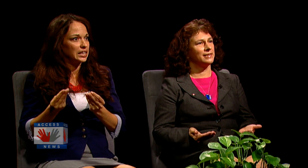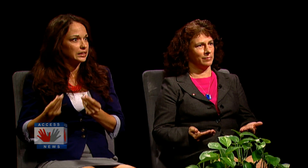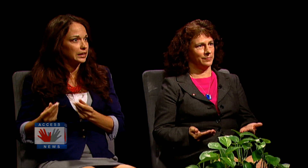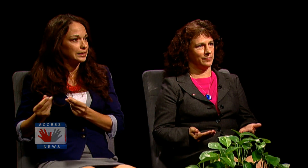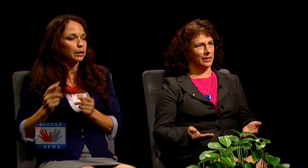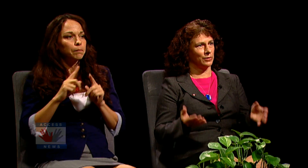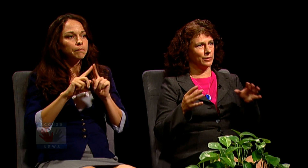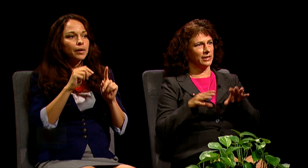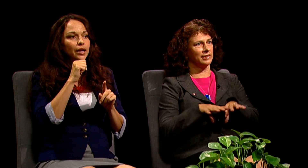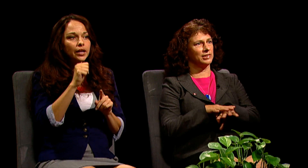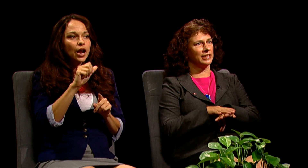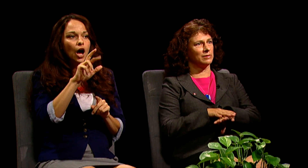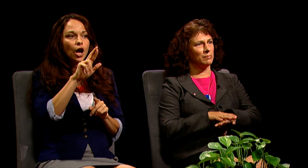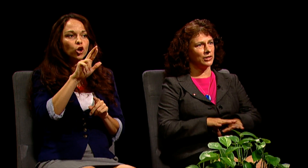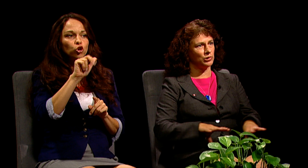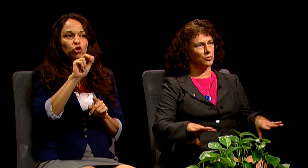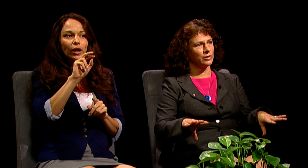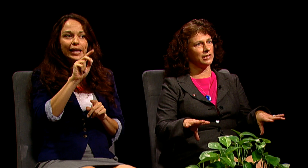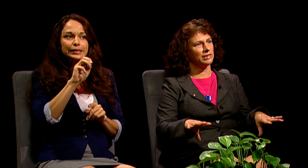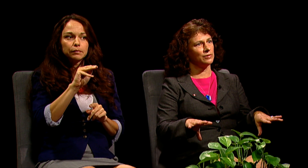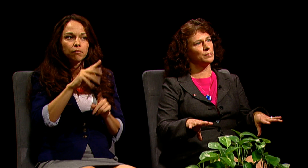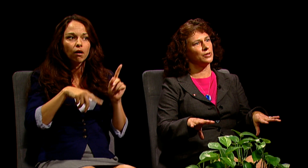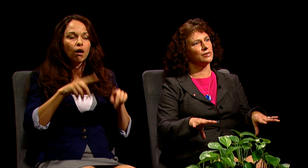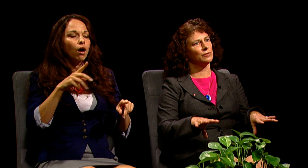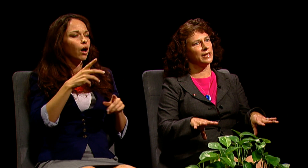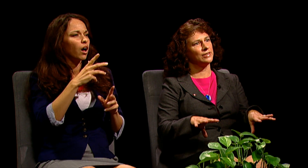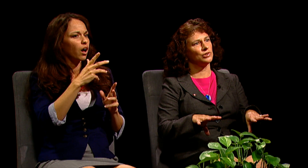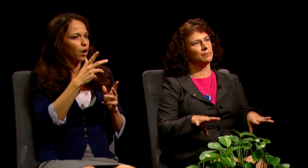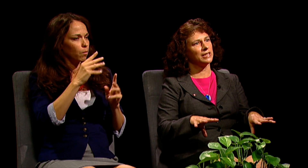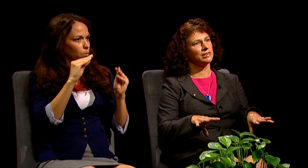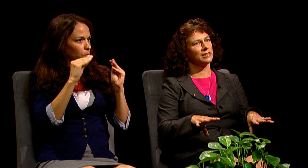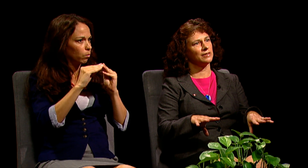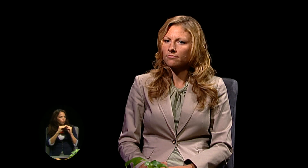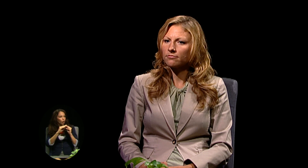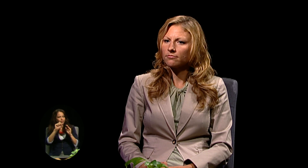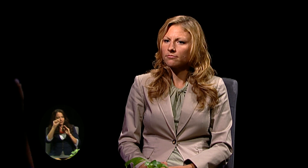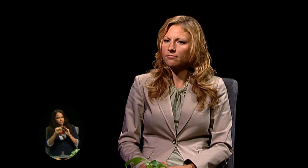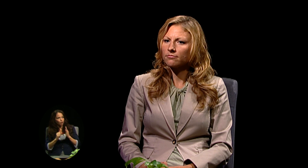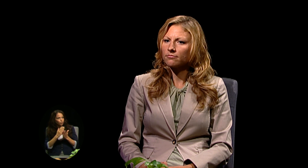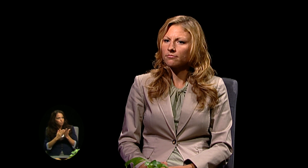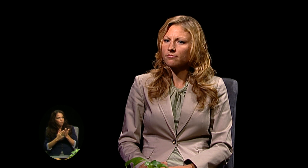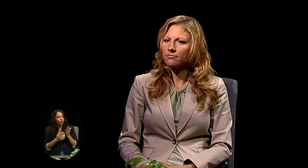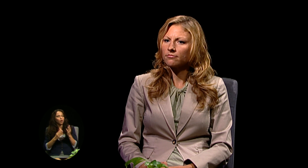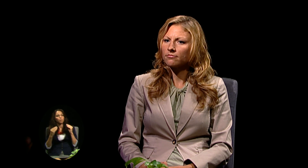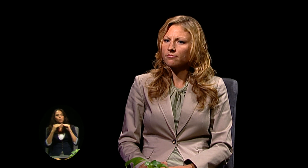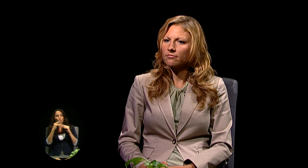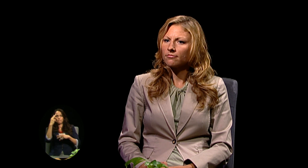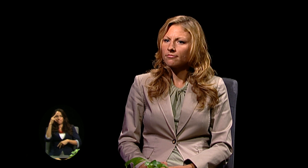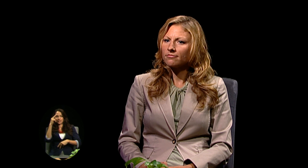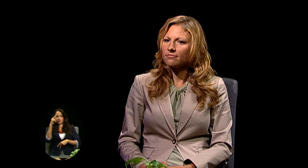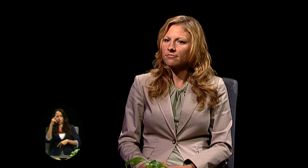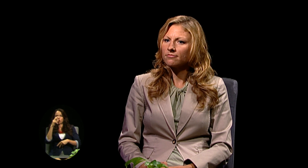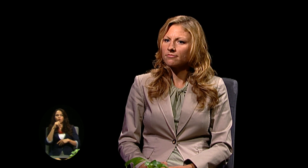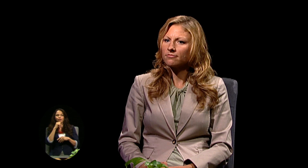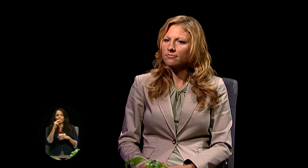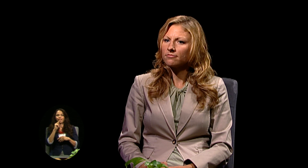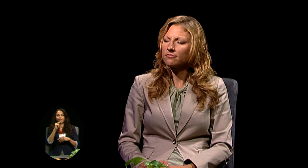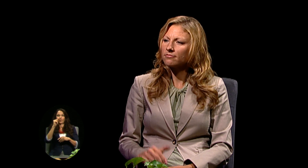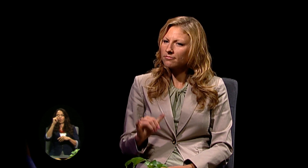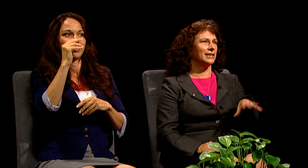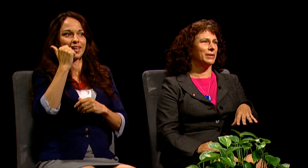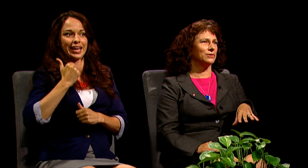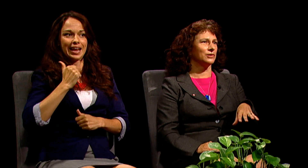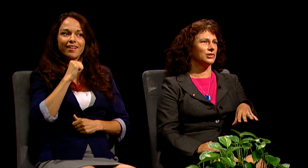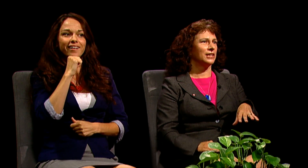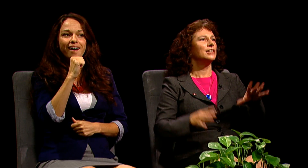wasn't random. They were going extinct much more in the southern part of the range in Mexico, and they were hardly going extinct at all up in Canada